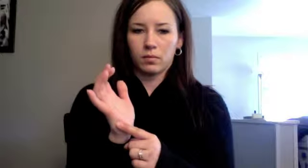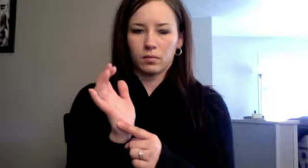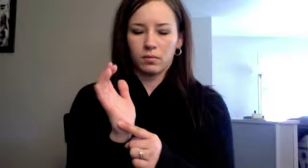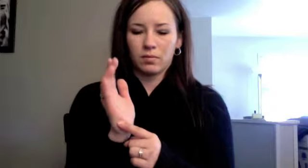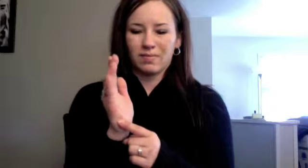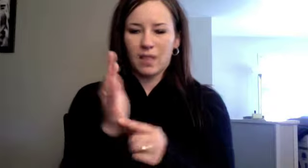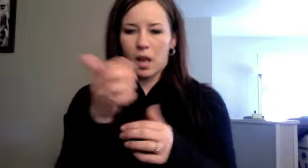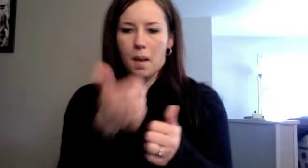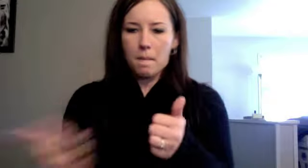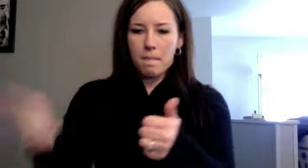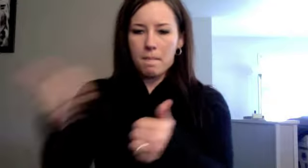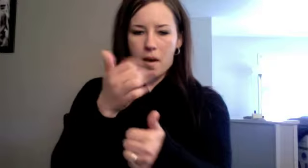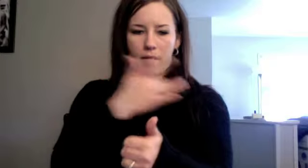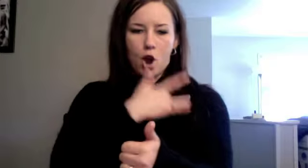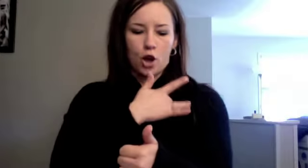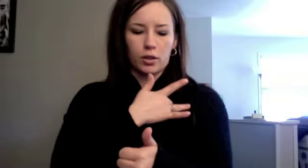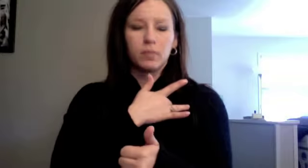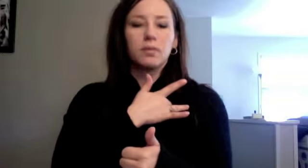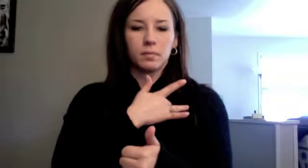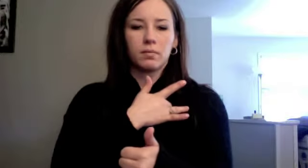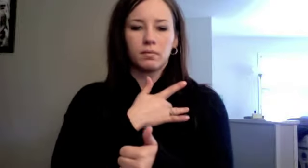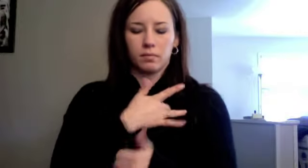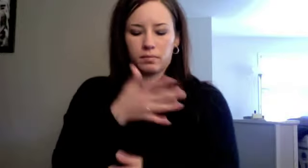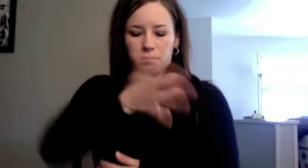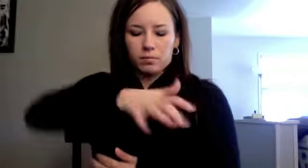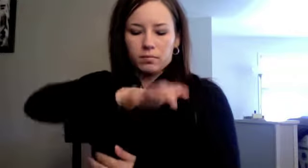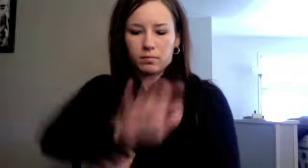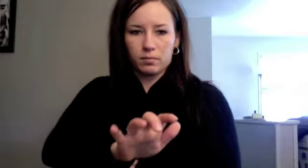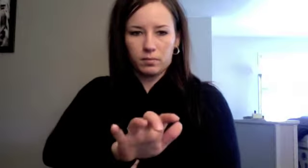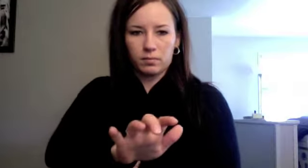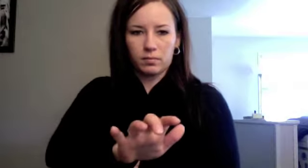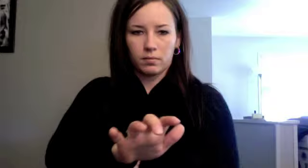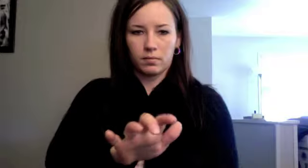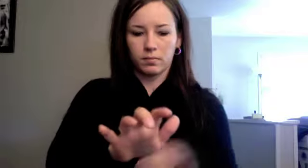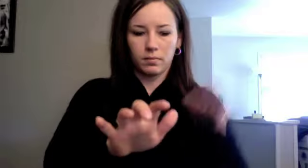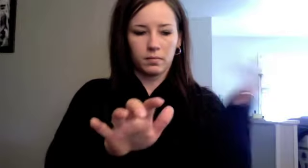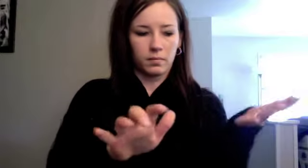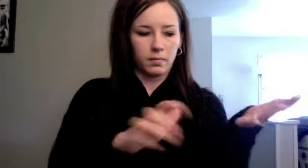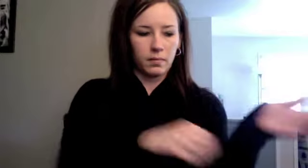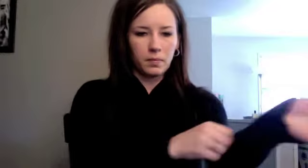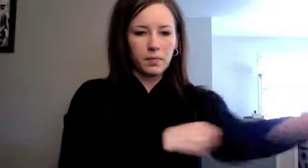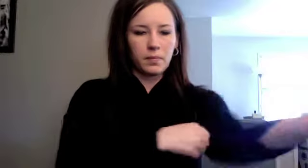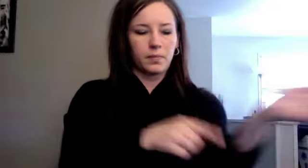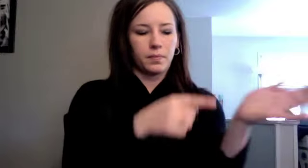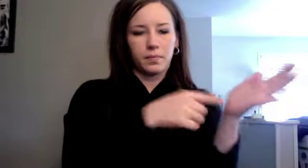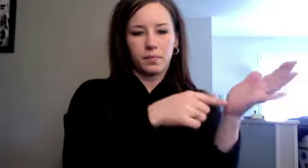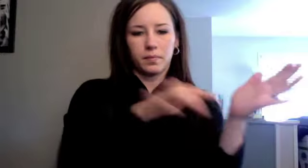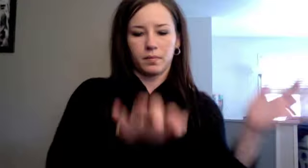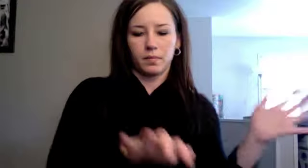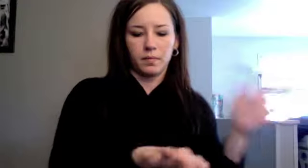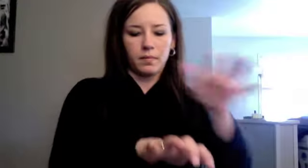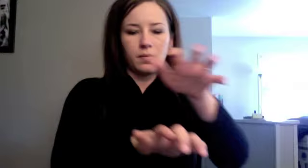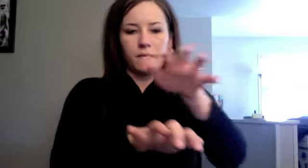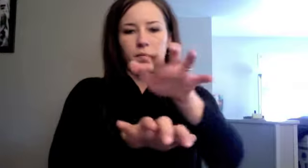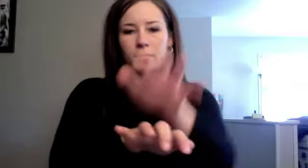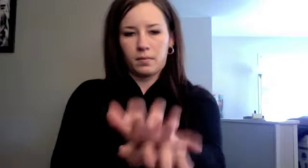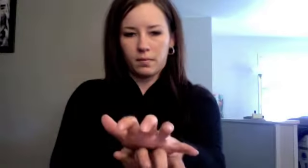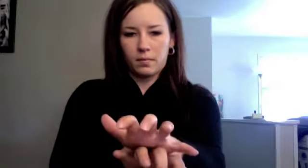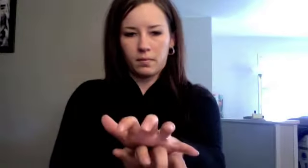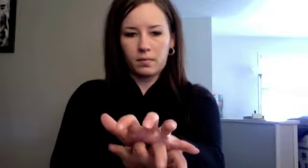heart. Keep that hand in position, and place the heel of the other hand on top of the first hand, and interlock the